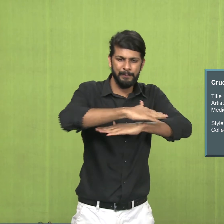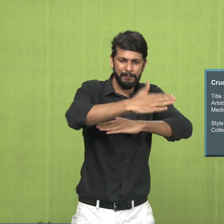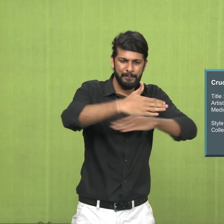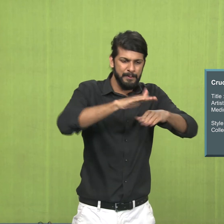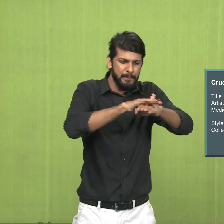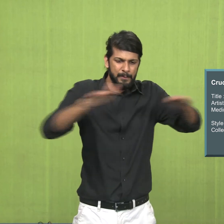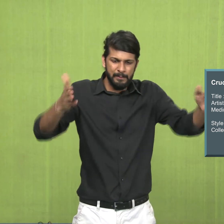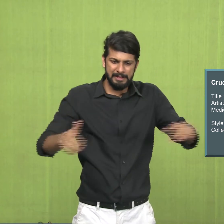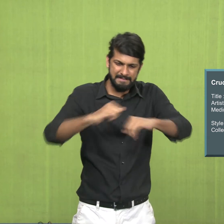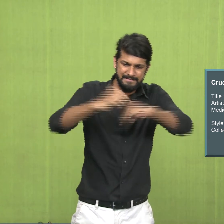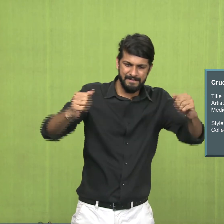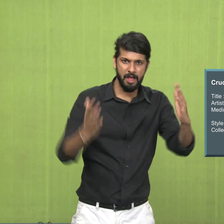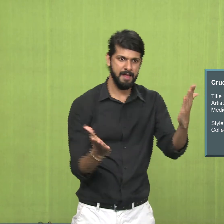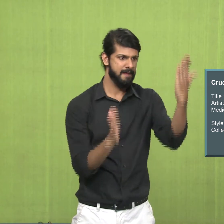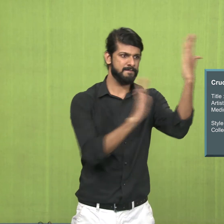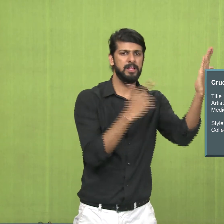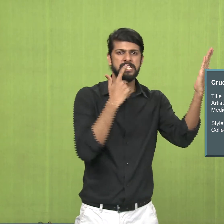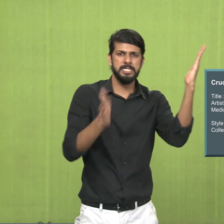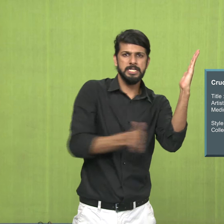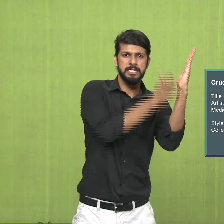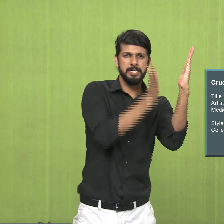This painting is done by the tempera technique